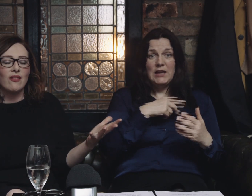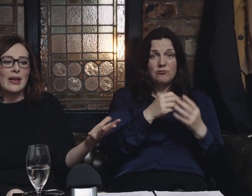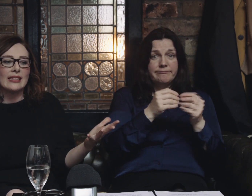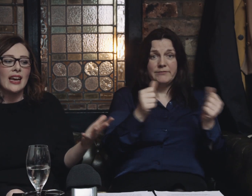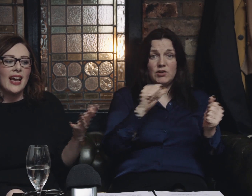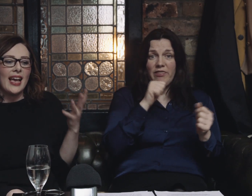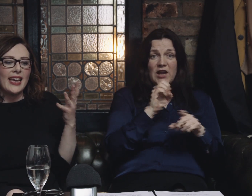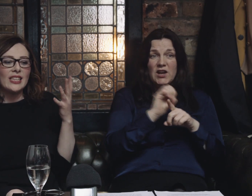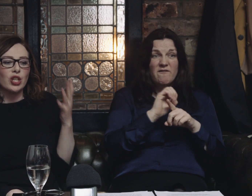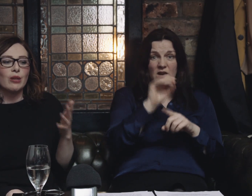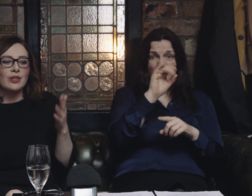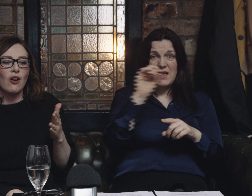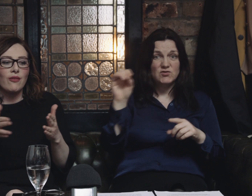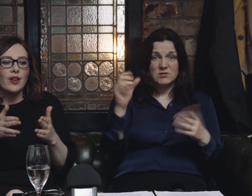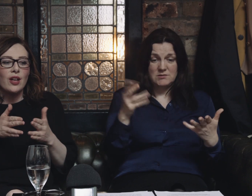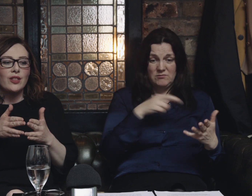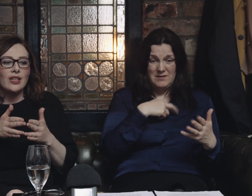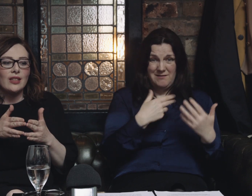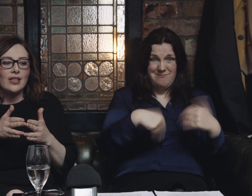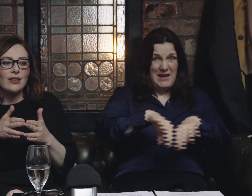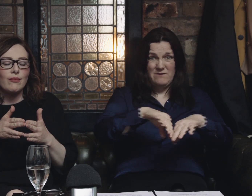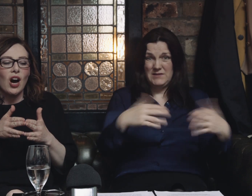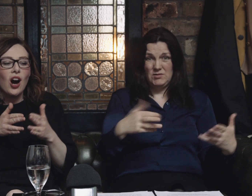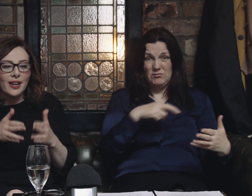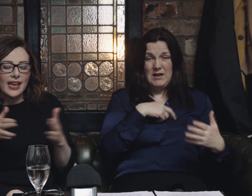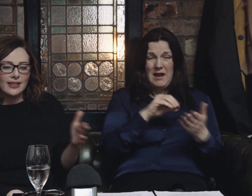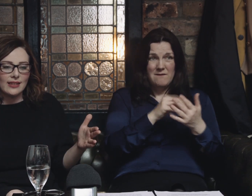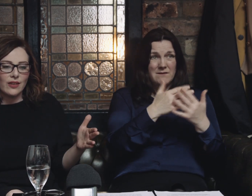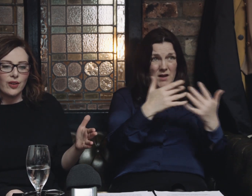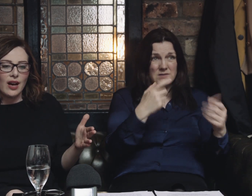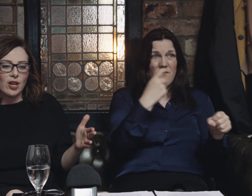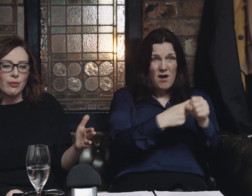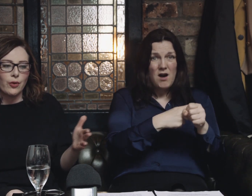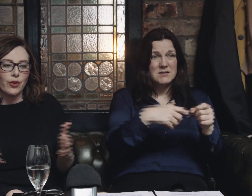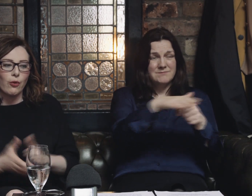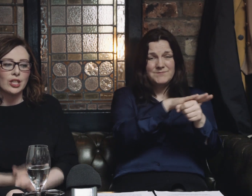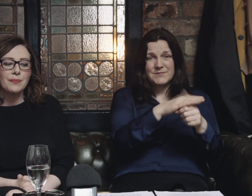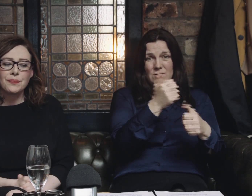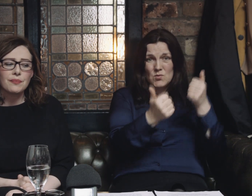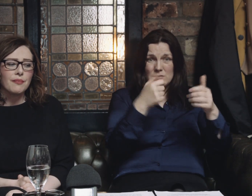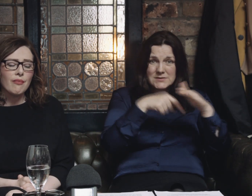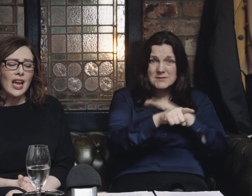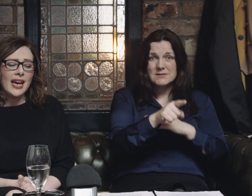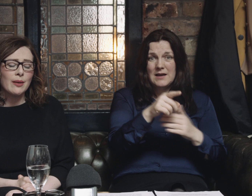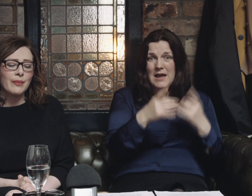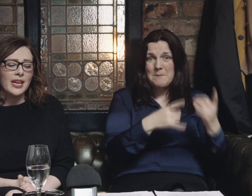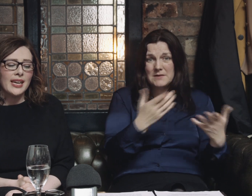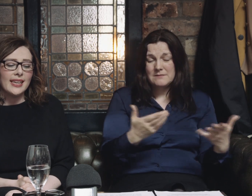of the alphabet in terms of the hard cases that have come before the court.